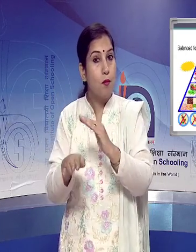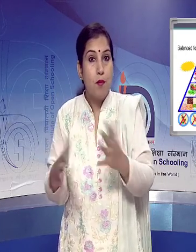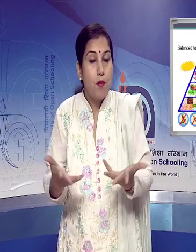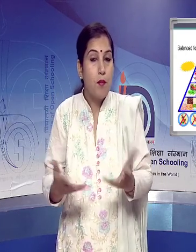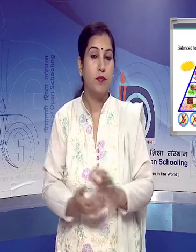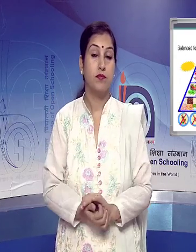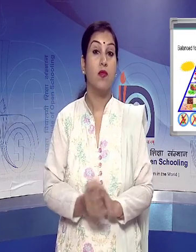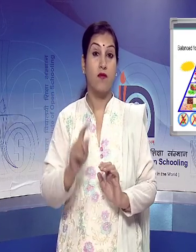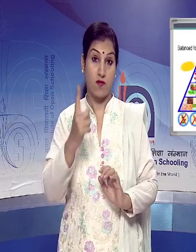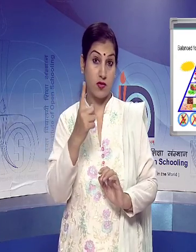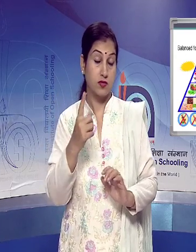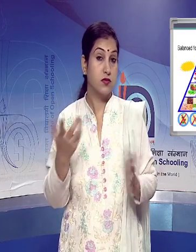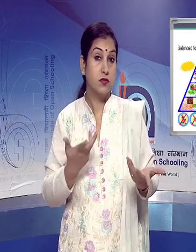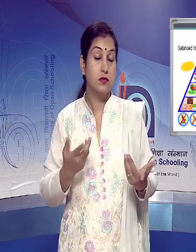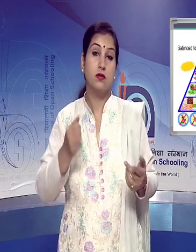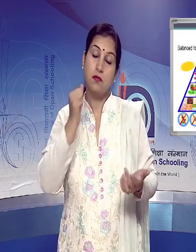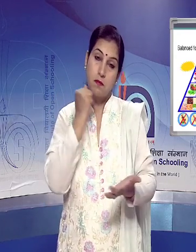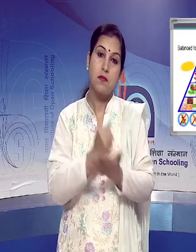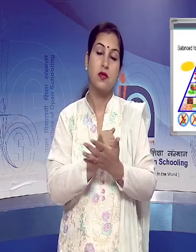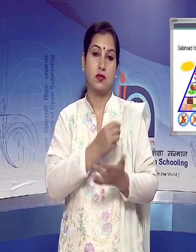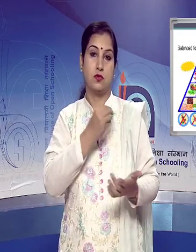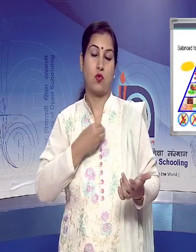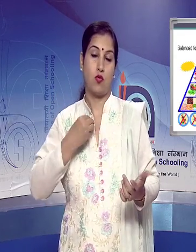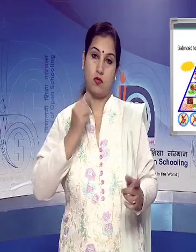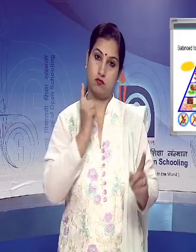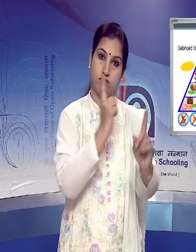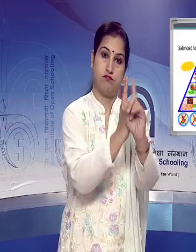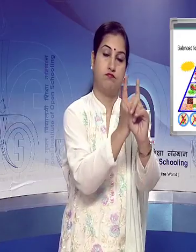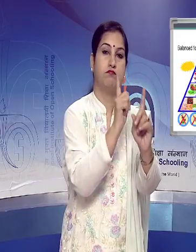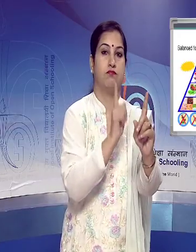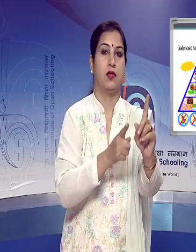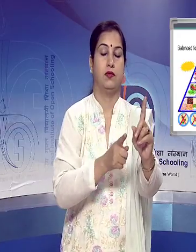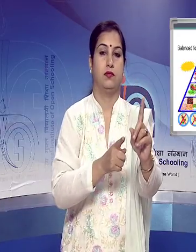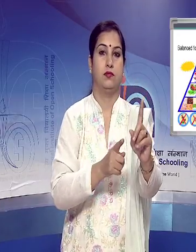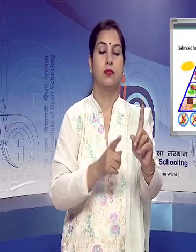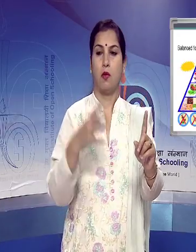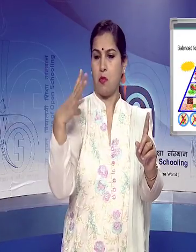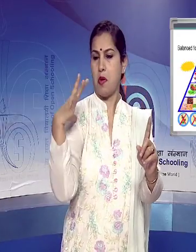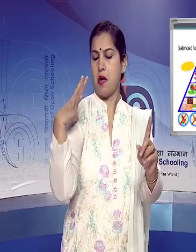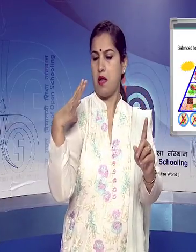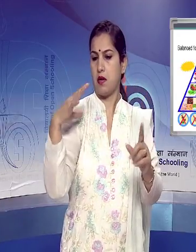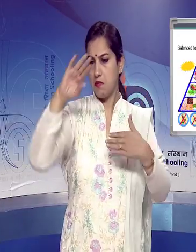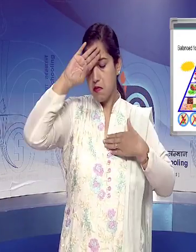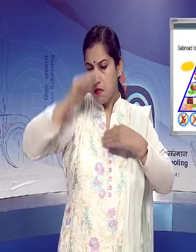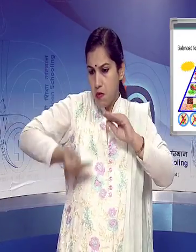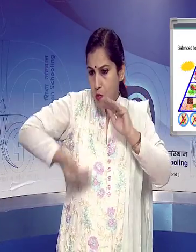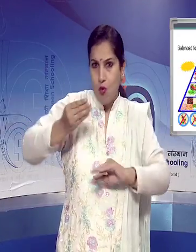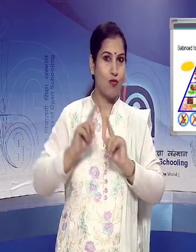First of all, we should consult the doctor immediately instead of waiting for the intensity of the disease to